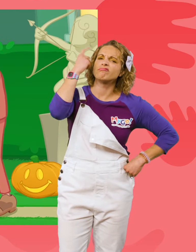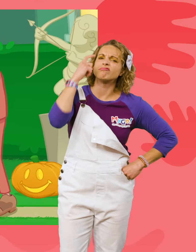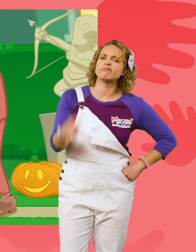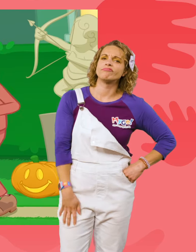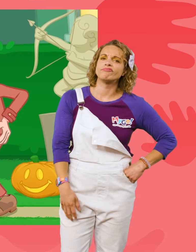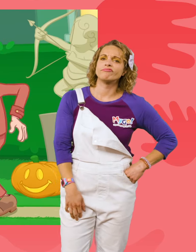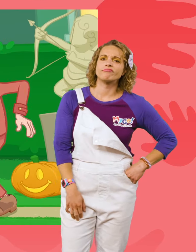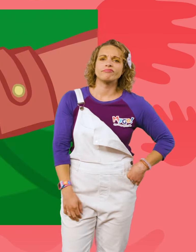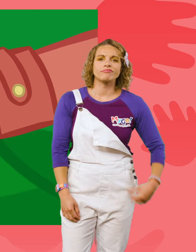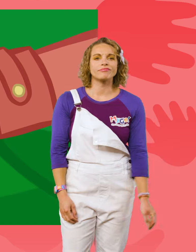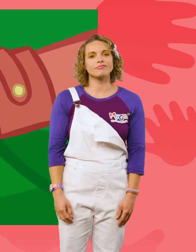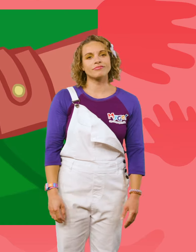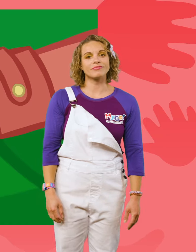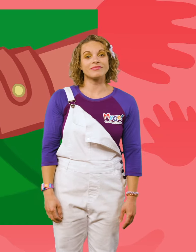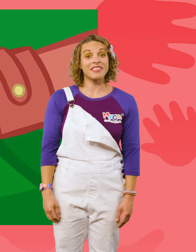makes sense.